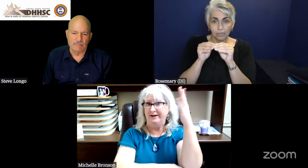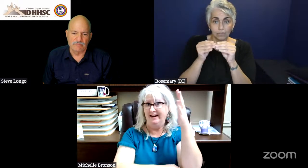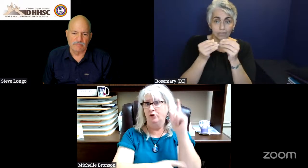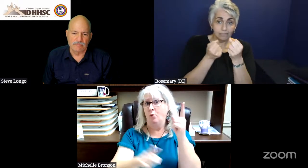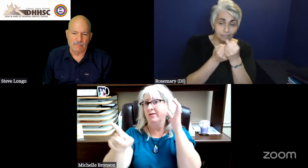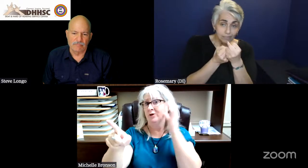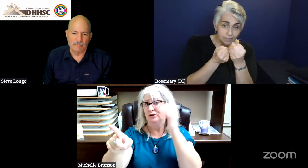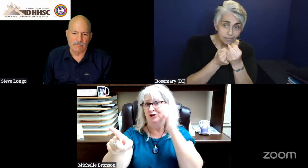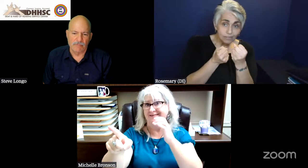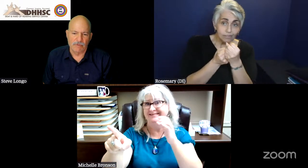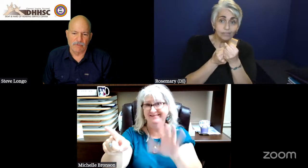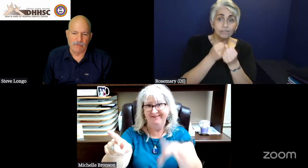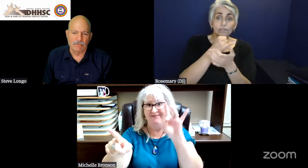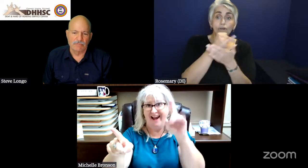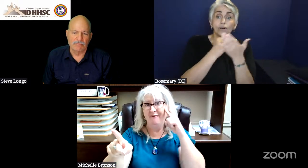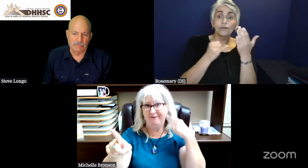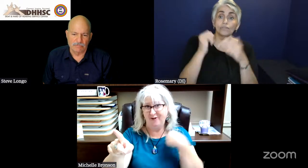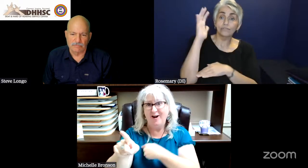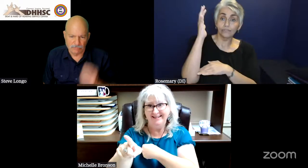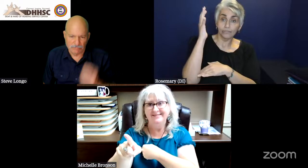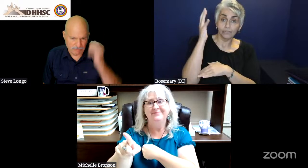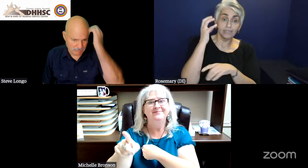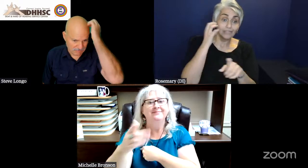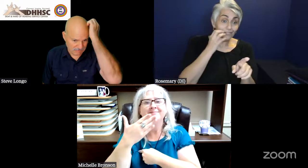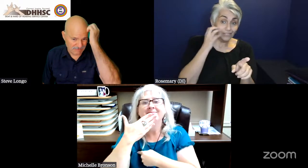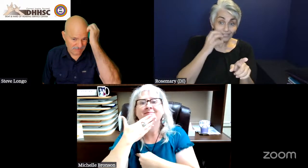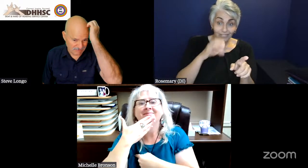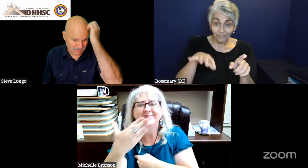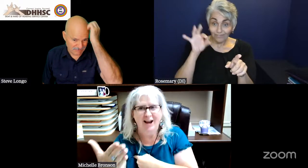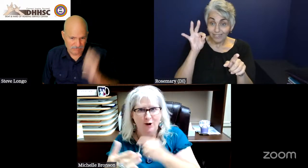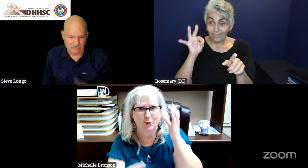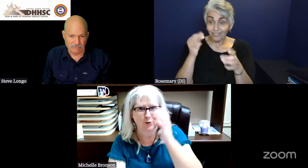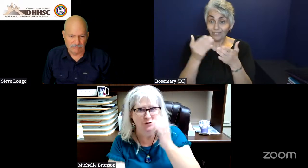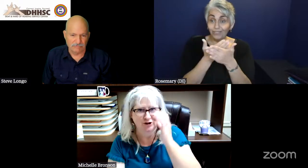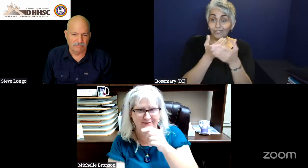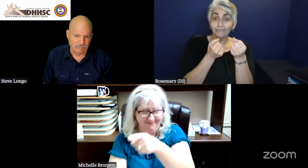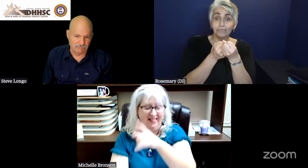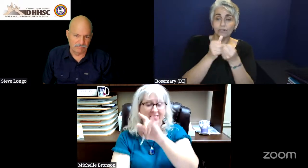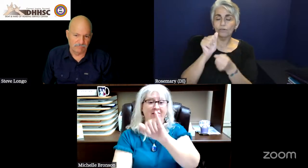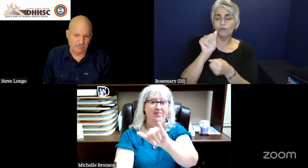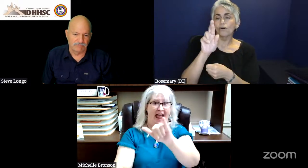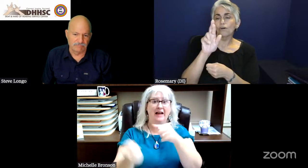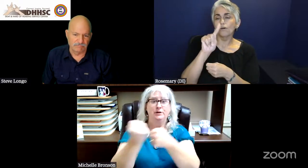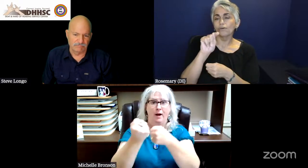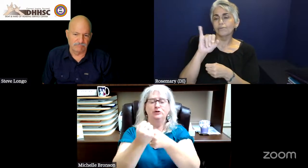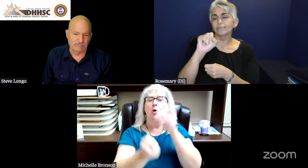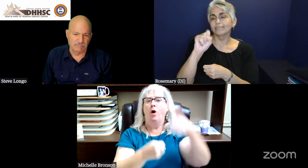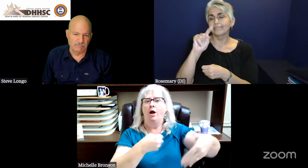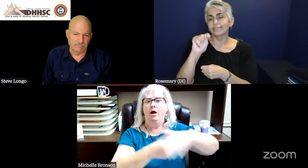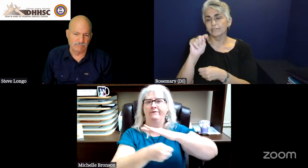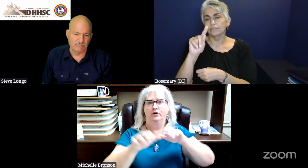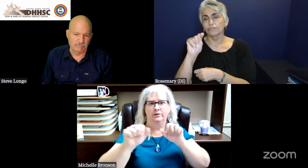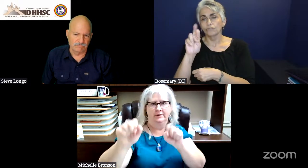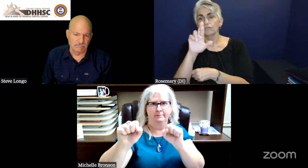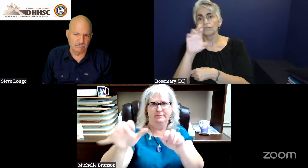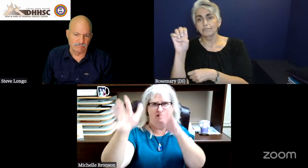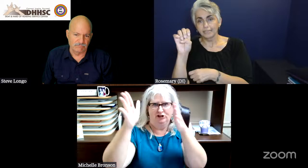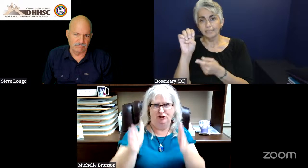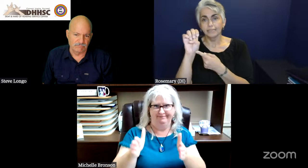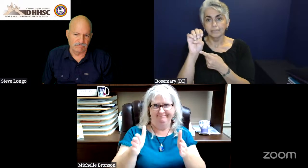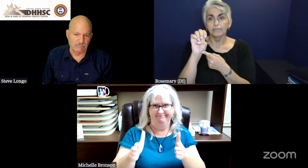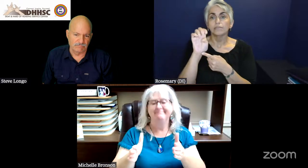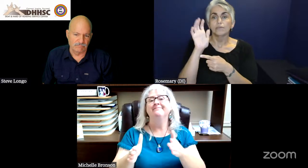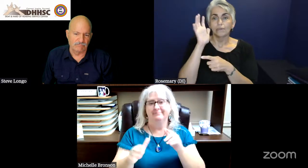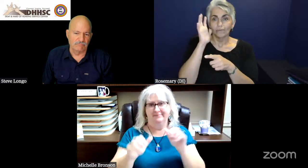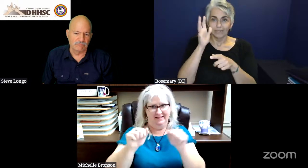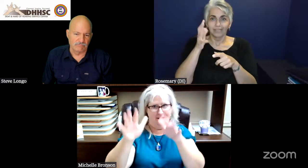come. And we do need more sponsors. We need an art tree. Christian found